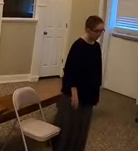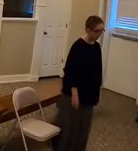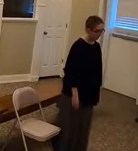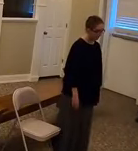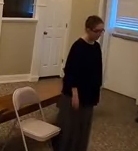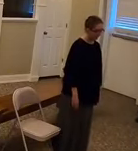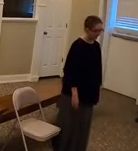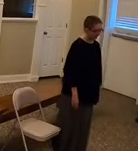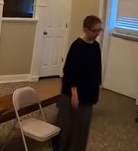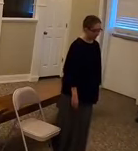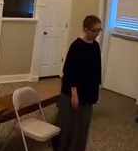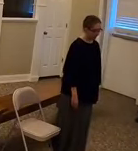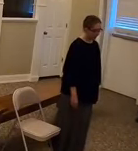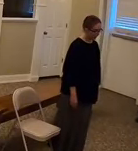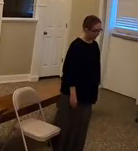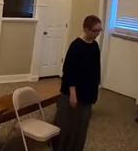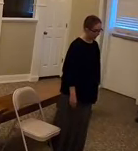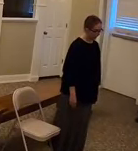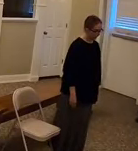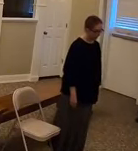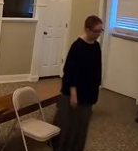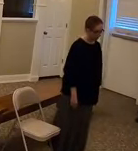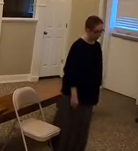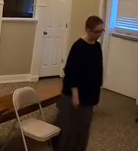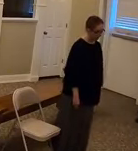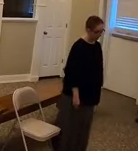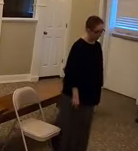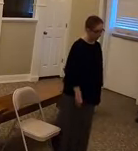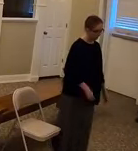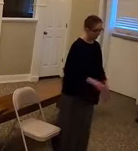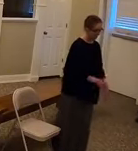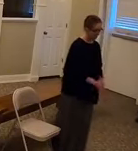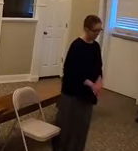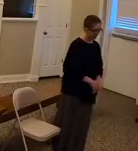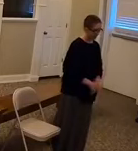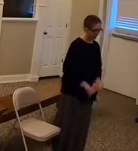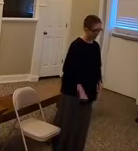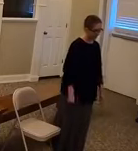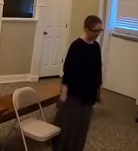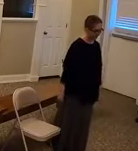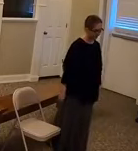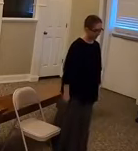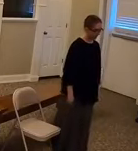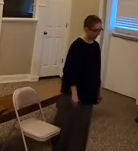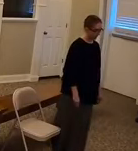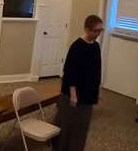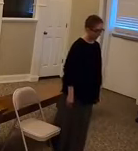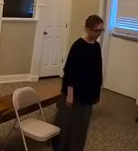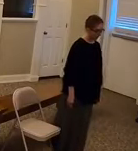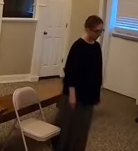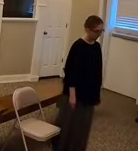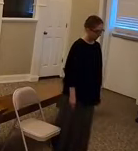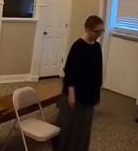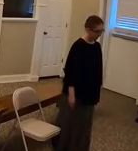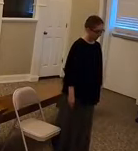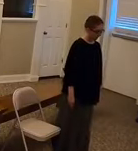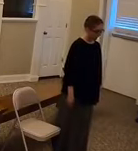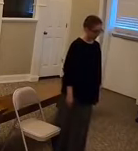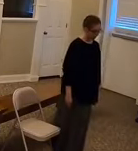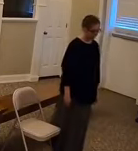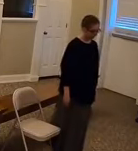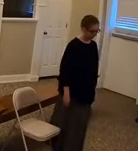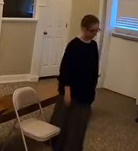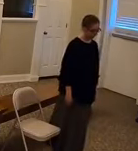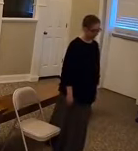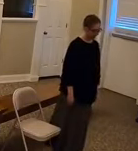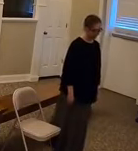God. Lord, let the anointing of your word go forth, God, as the word goes forth. God, open the hearts and minds